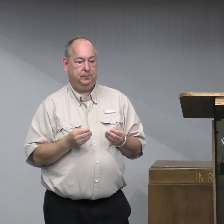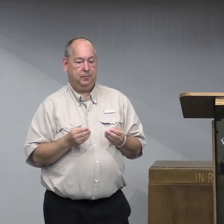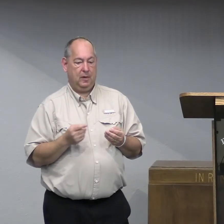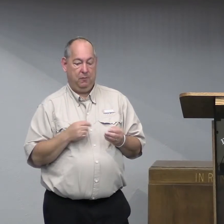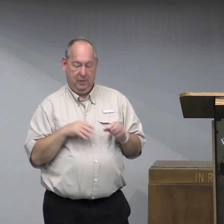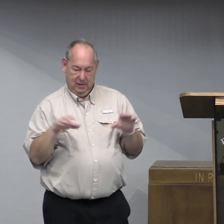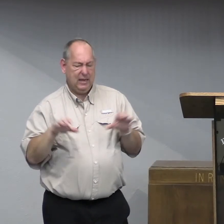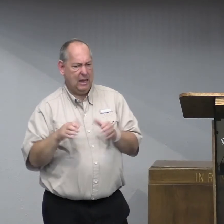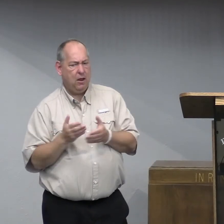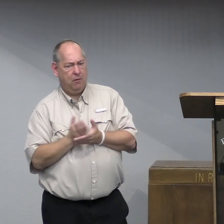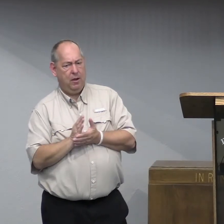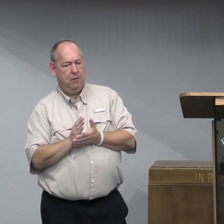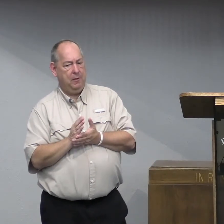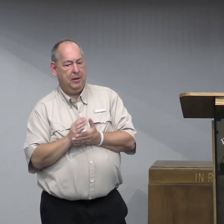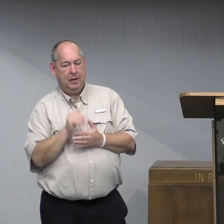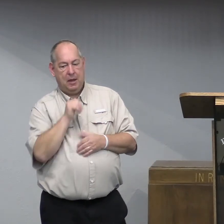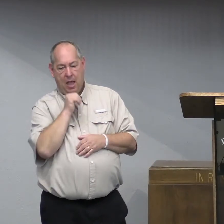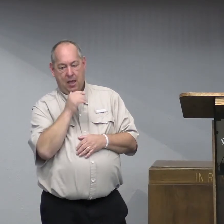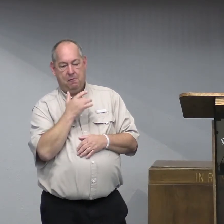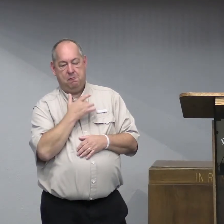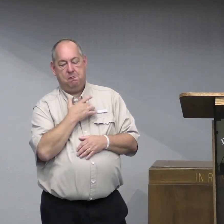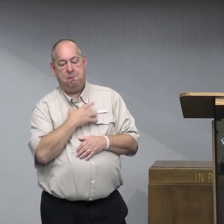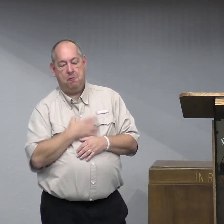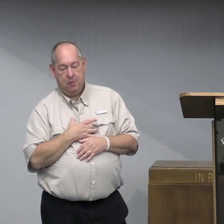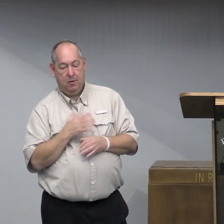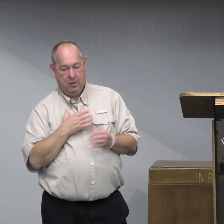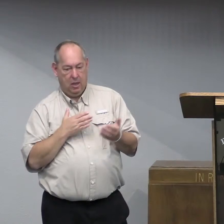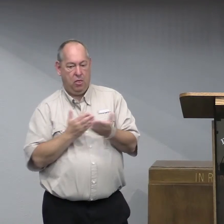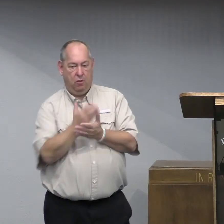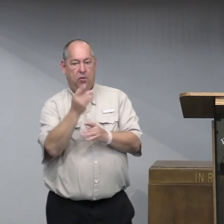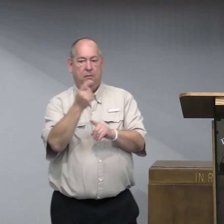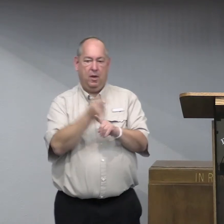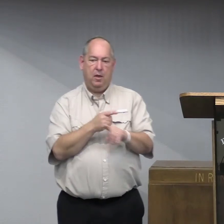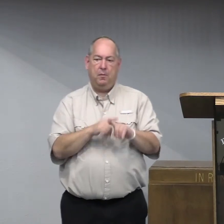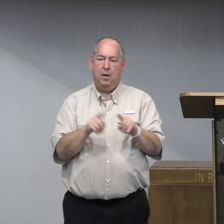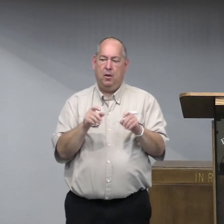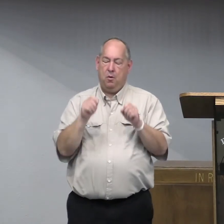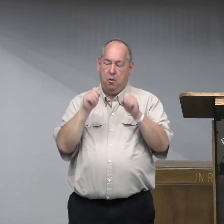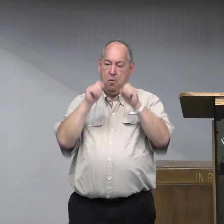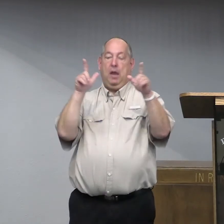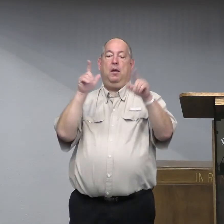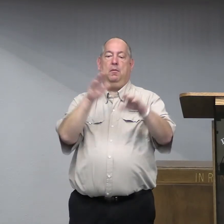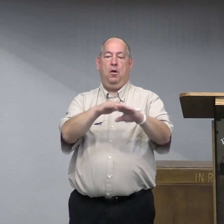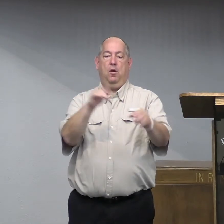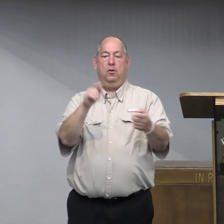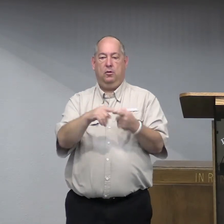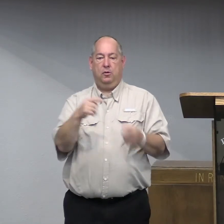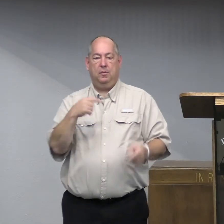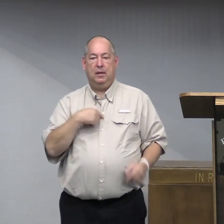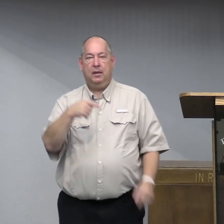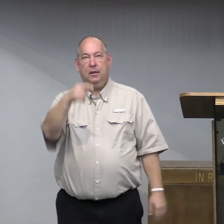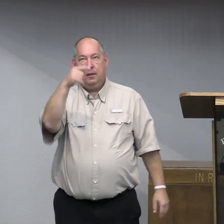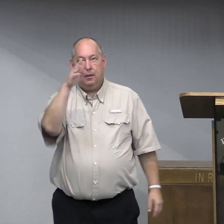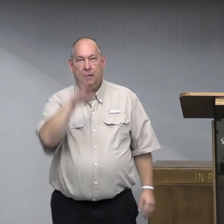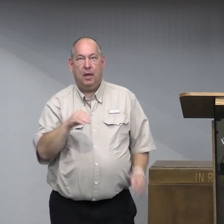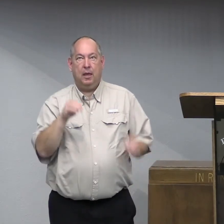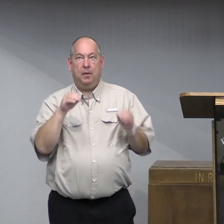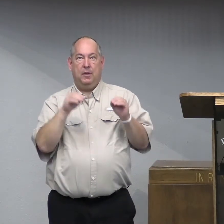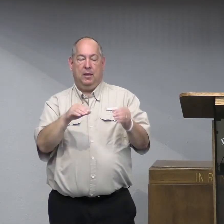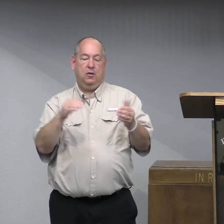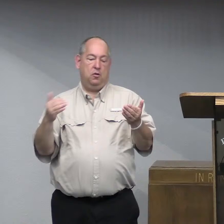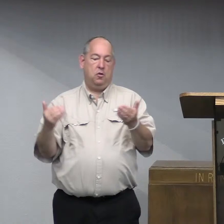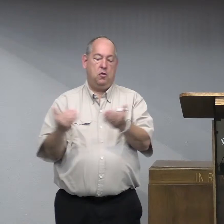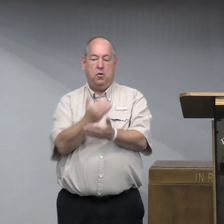did all right. We didn't starve. We got through the month. But it was a wake-up call to me that God had placed